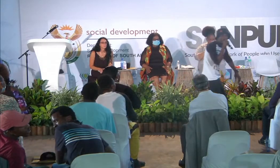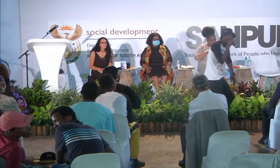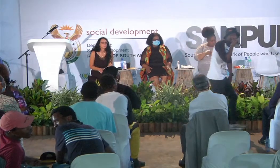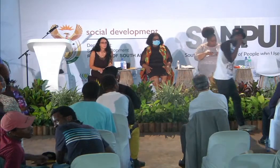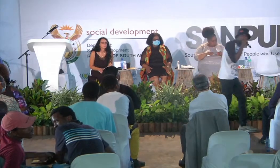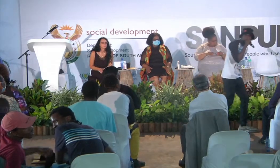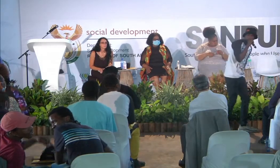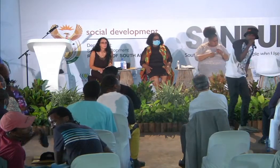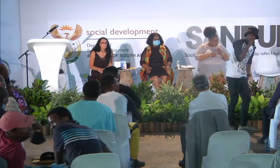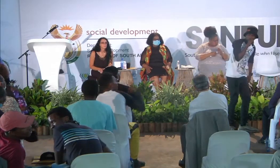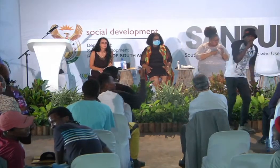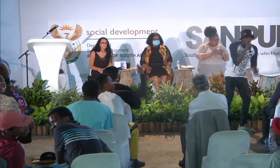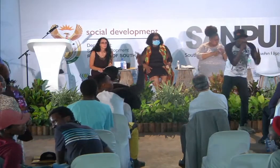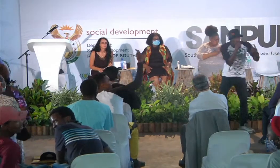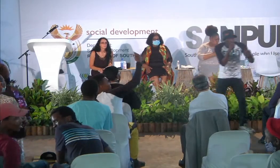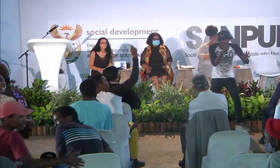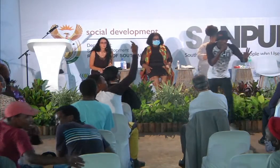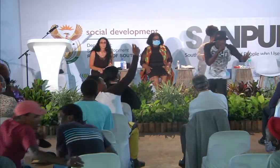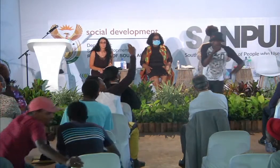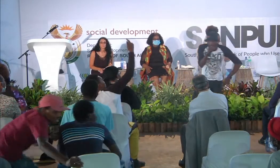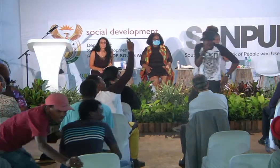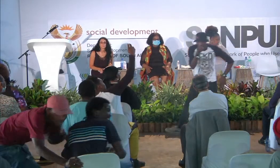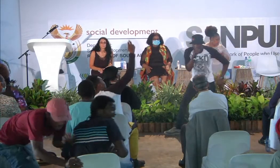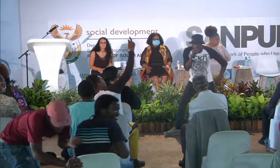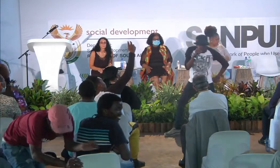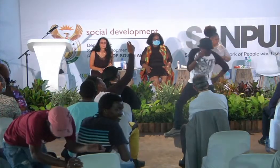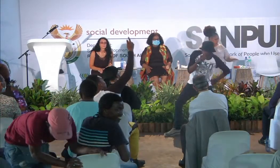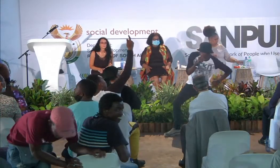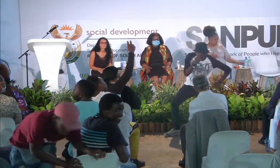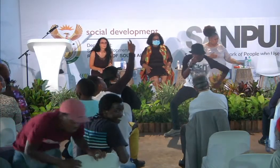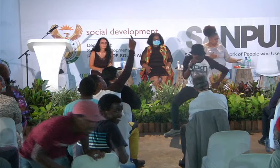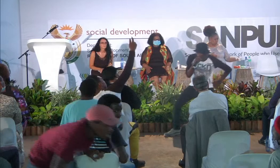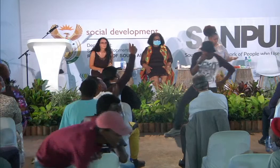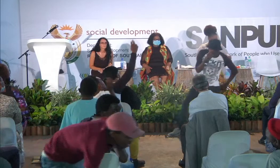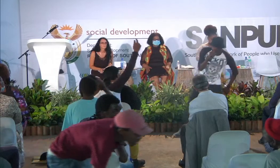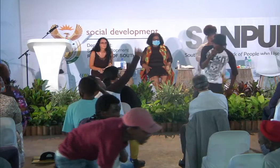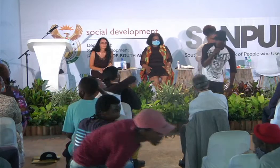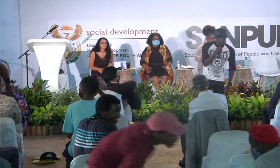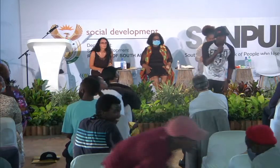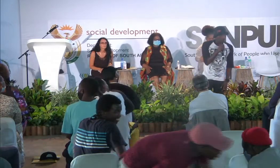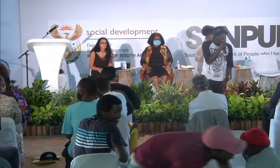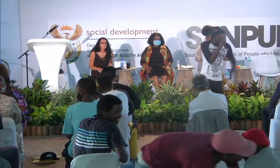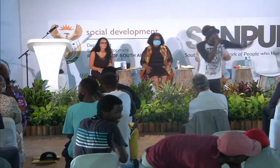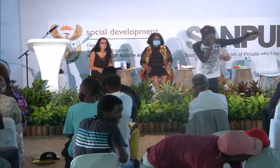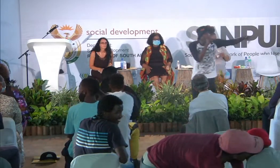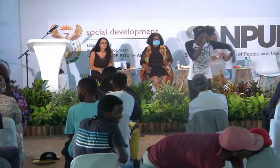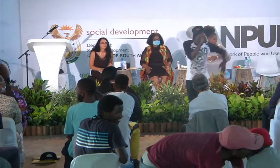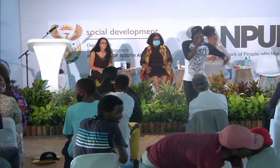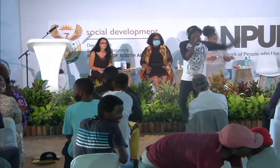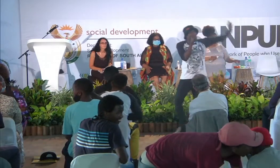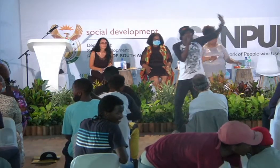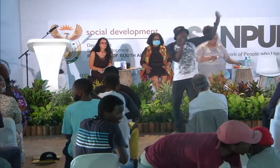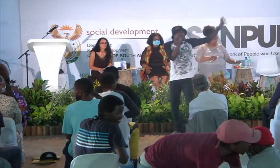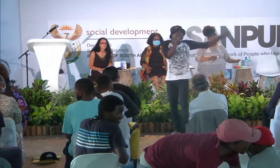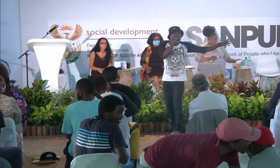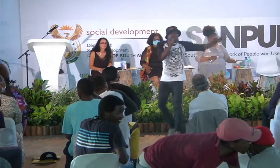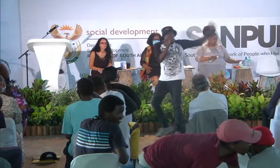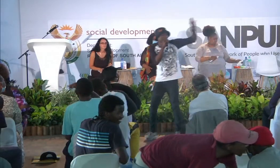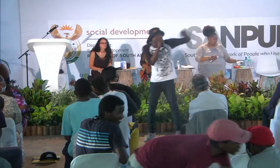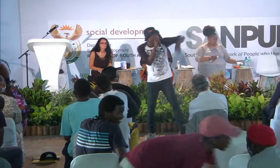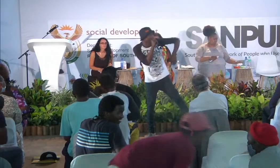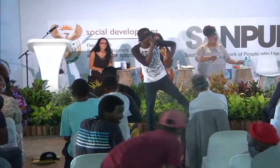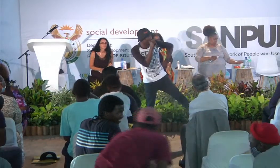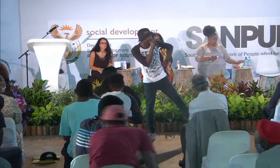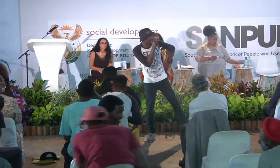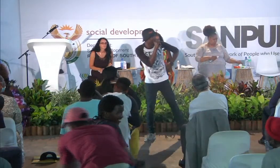amazing grace. Too short street joint, I'm smashing before I hop on the stage. 80 of my hustle, I couldn't matter to the rest of